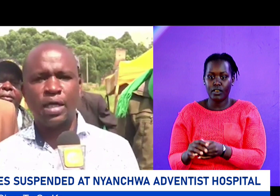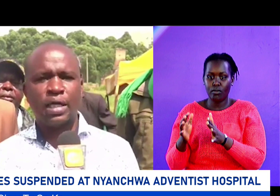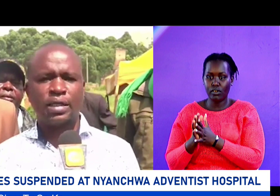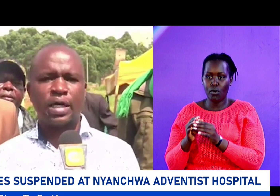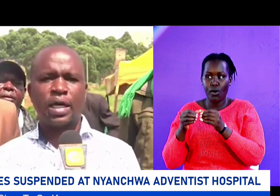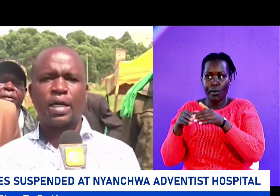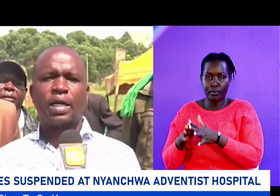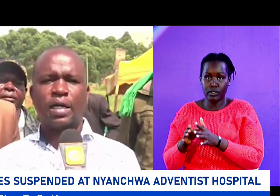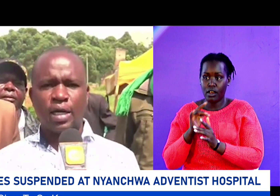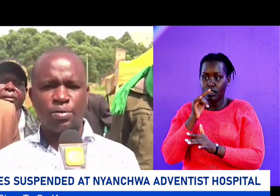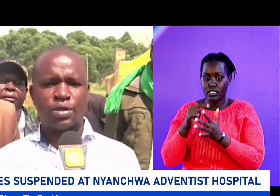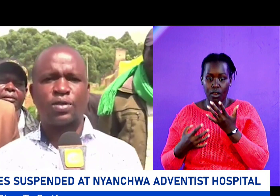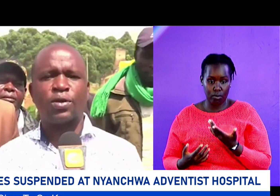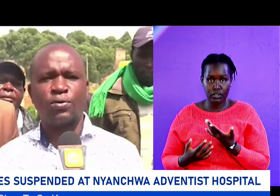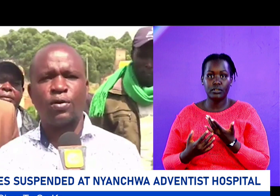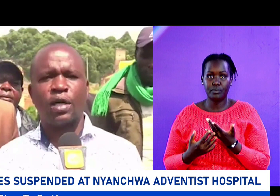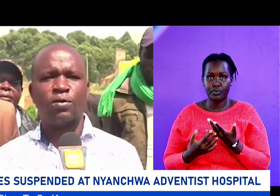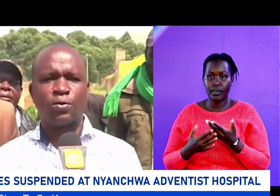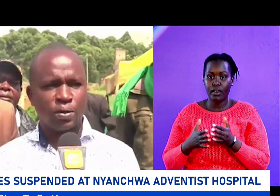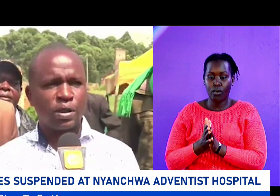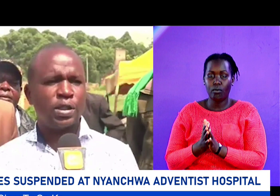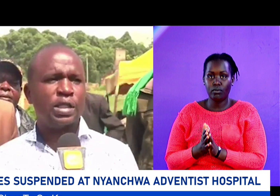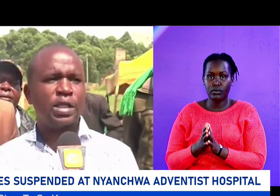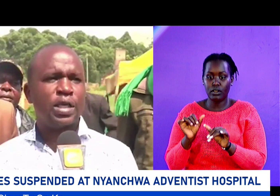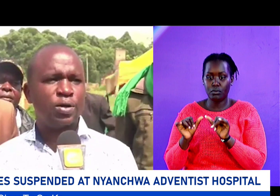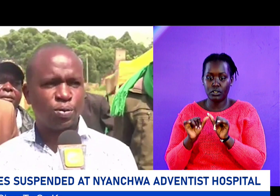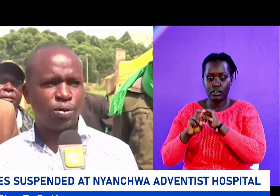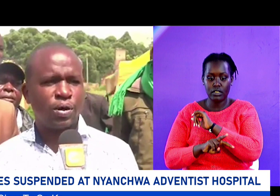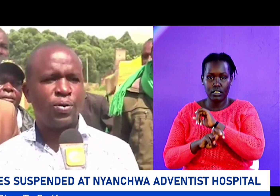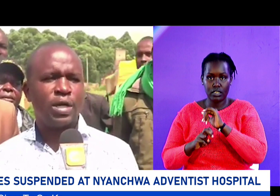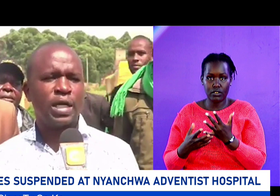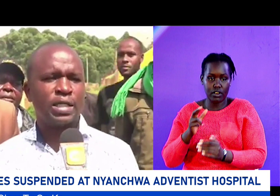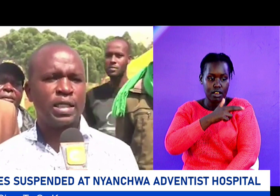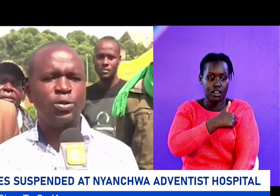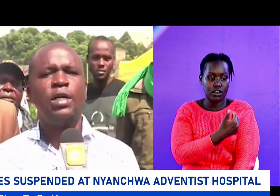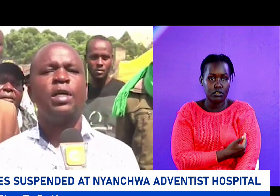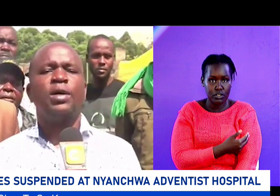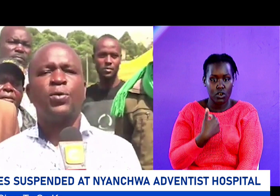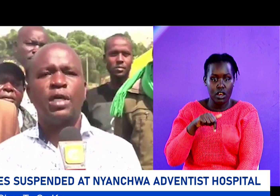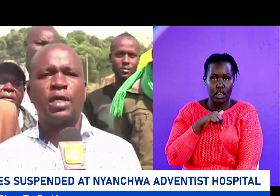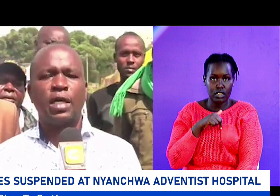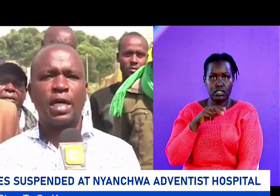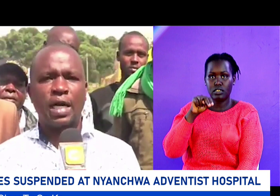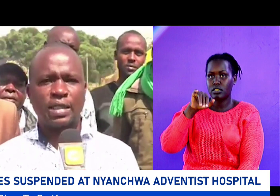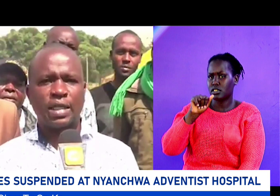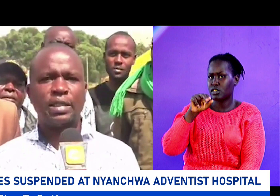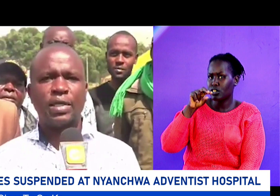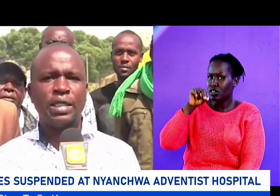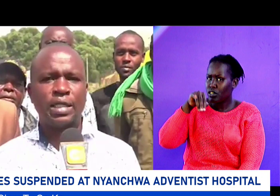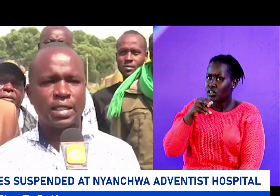Claiming that there are claims of fraud in the hospital. We as Nyanchwa, we are asking that if in any